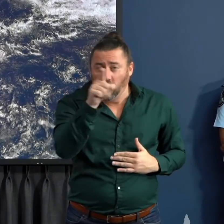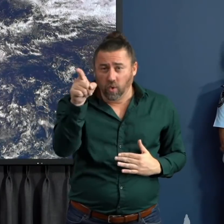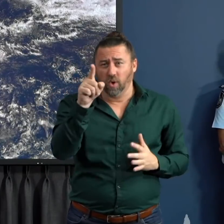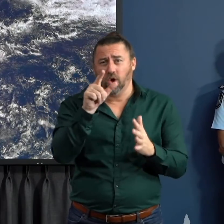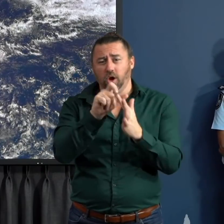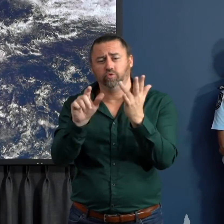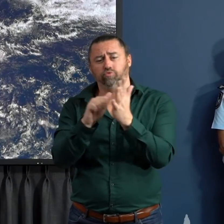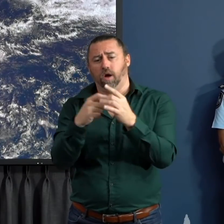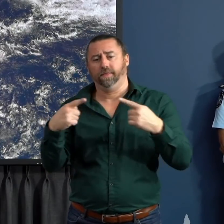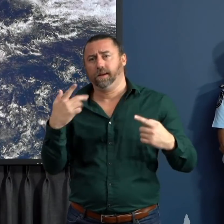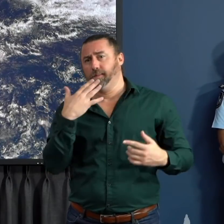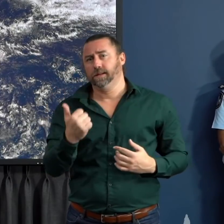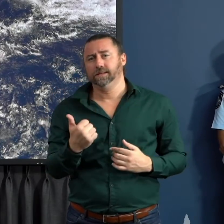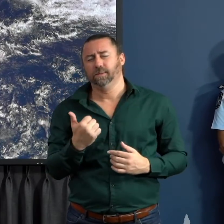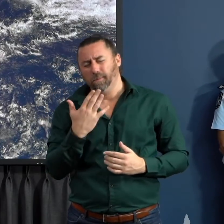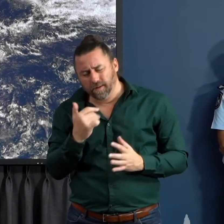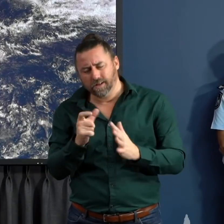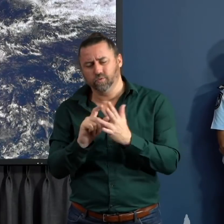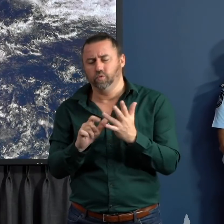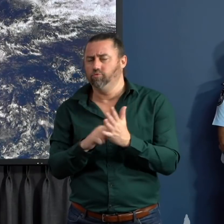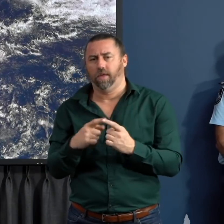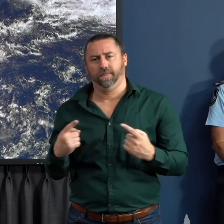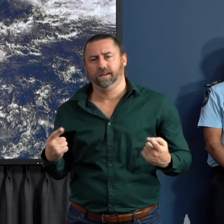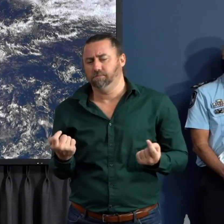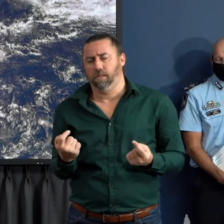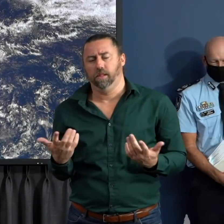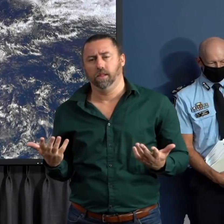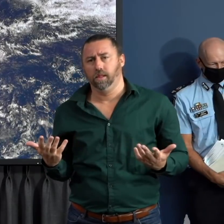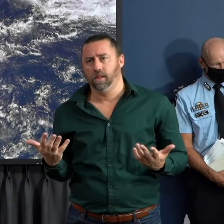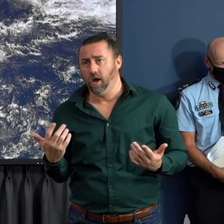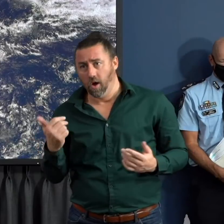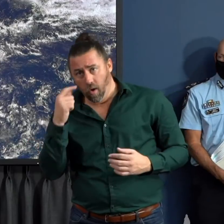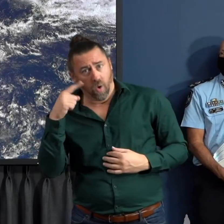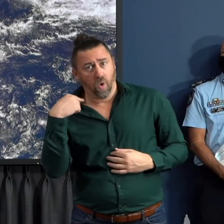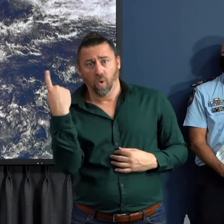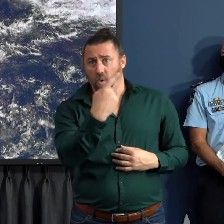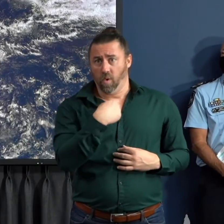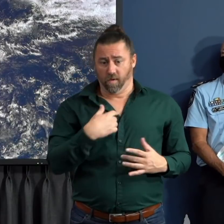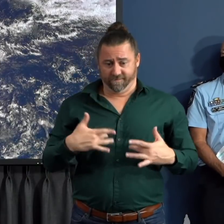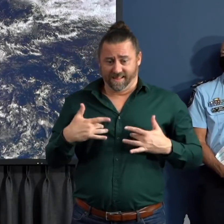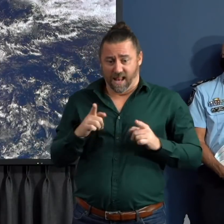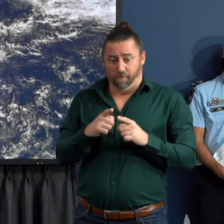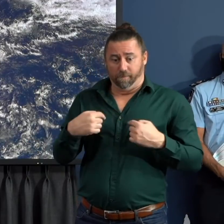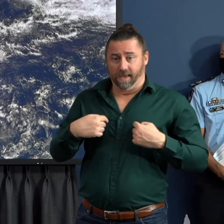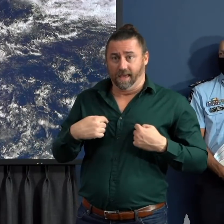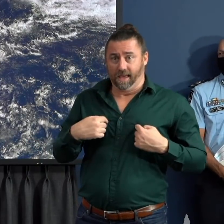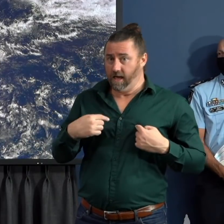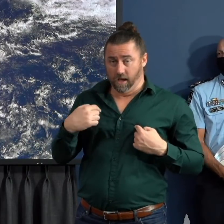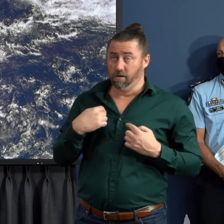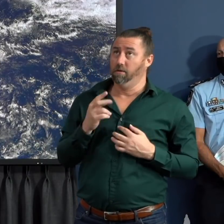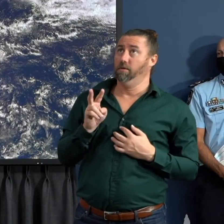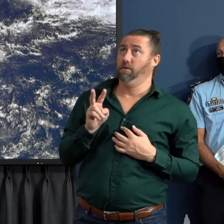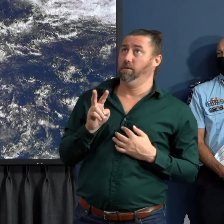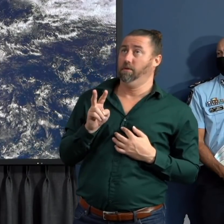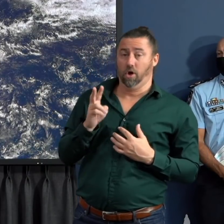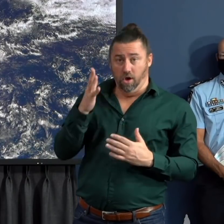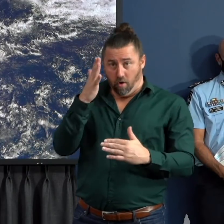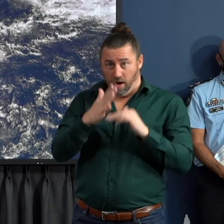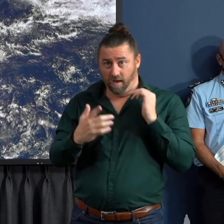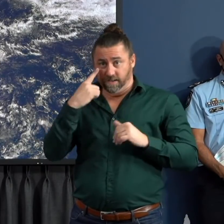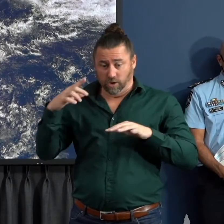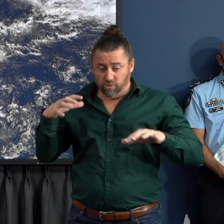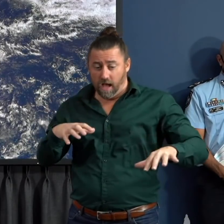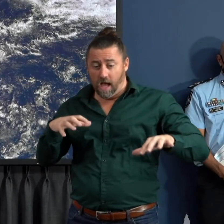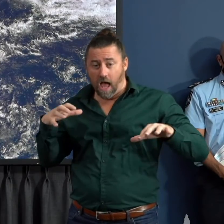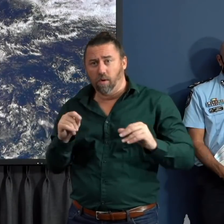thing. And like I said, I think everyone would be in the same situation as me. We haven't really experienced this much rain in such